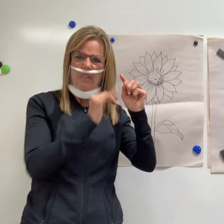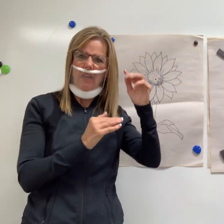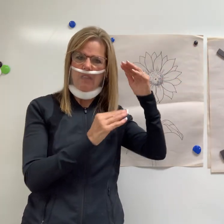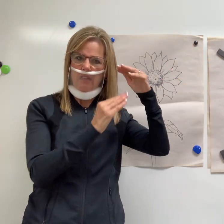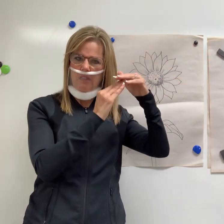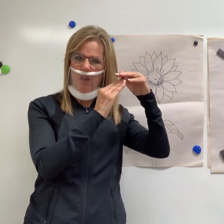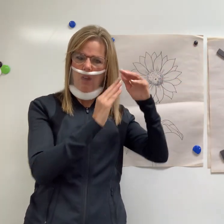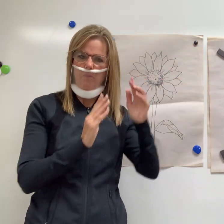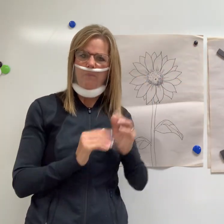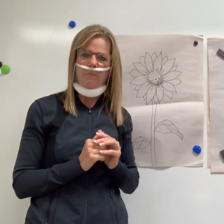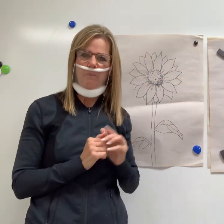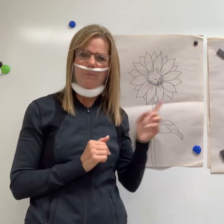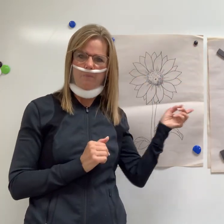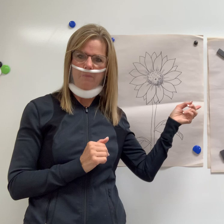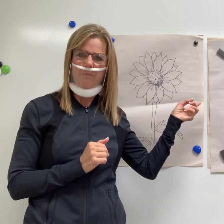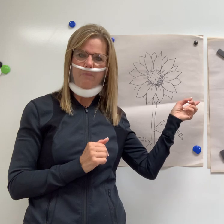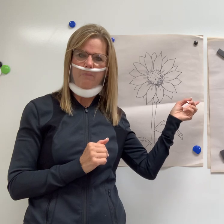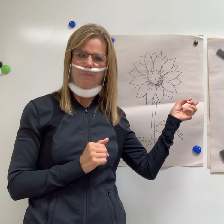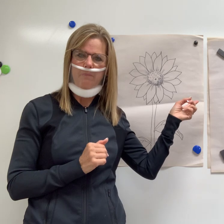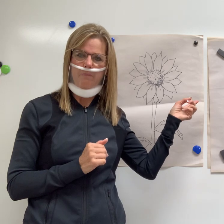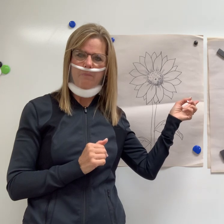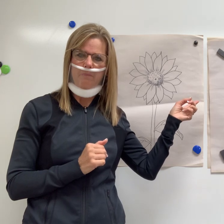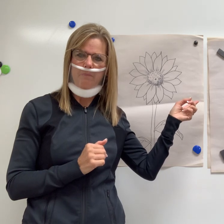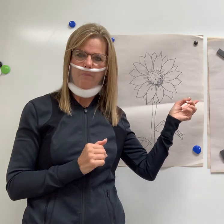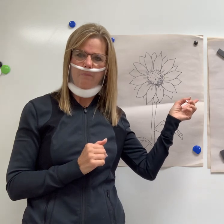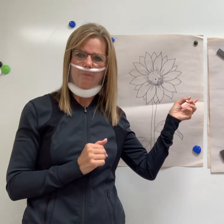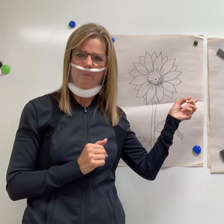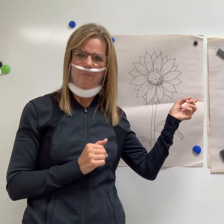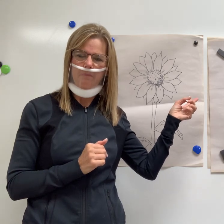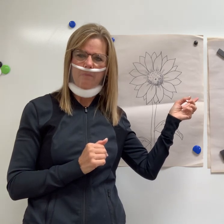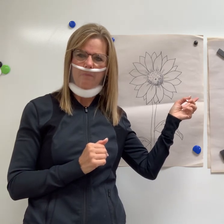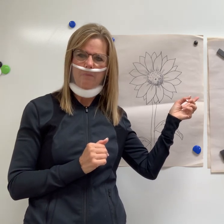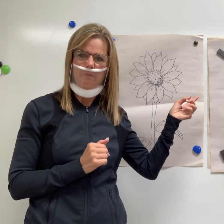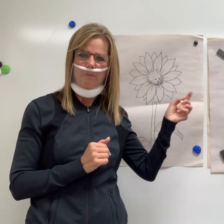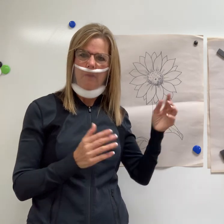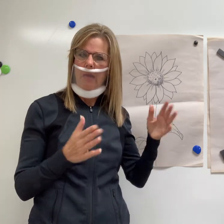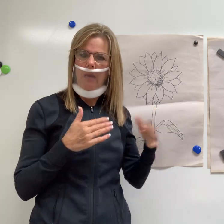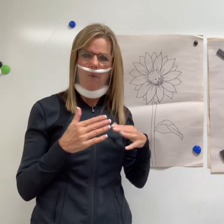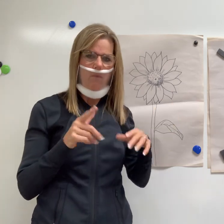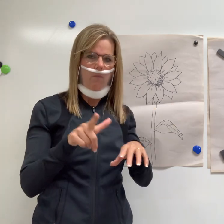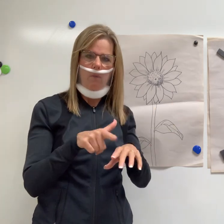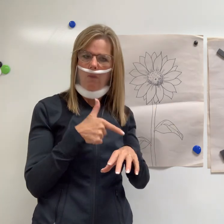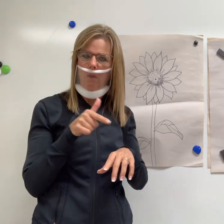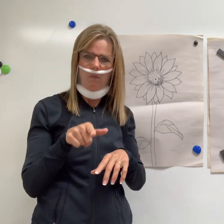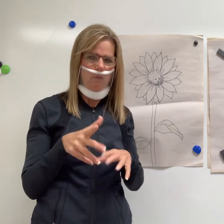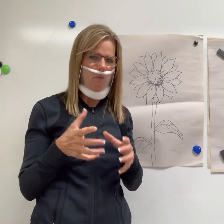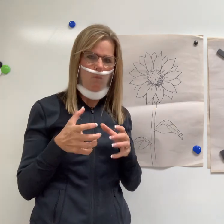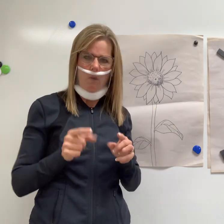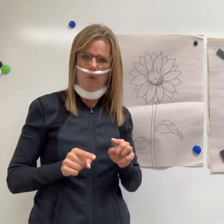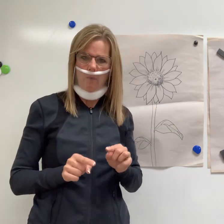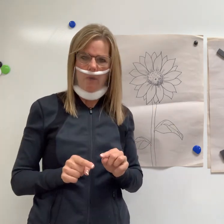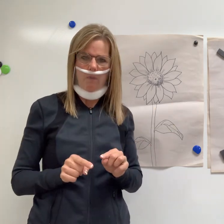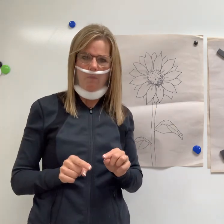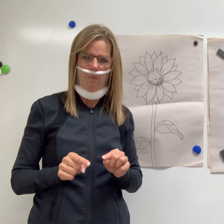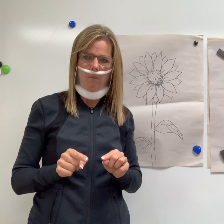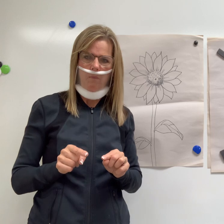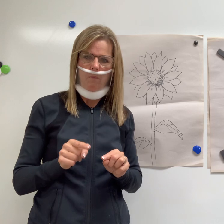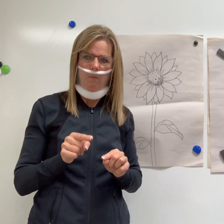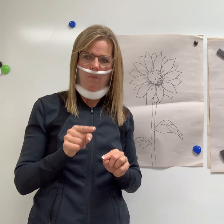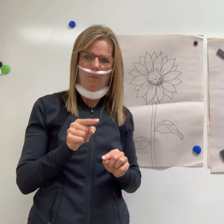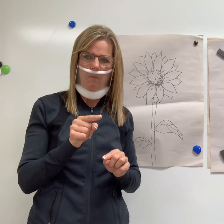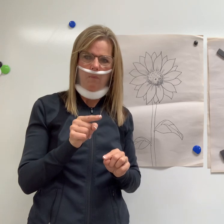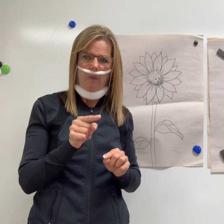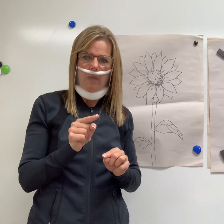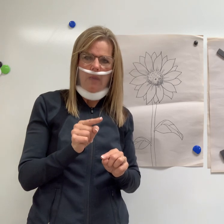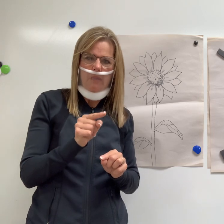that. They get a little skinnier on the end, so I'm just going to make it curve up however long you want your petal to be. Then I'm going to make it a